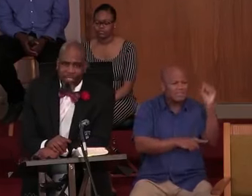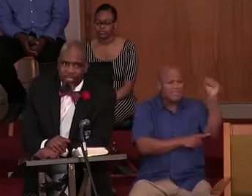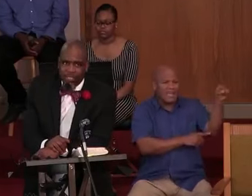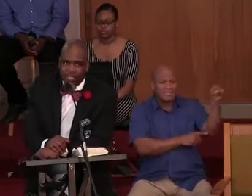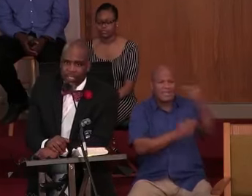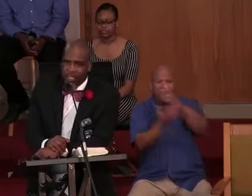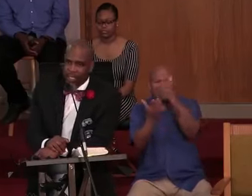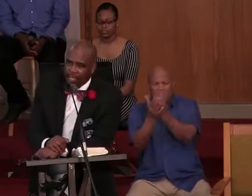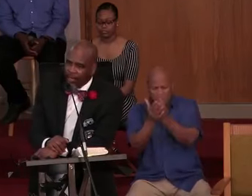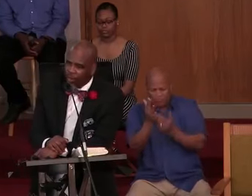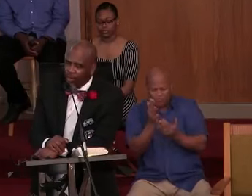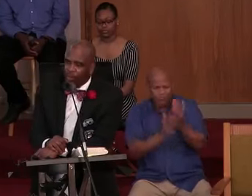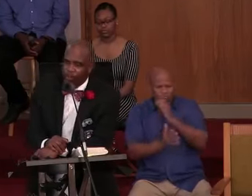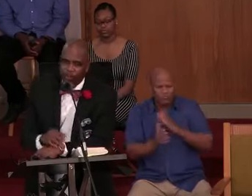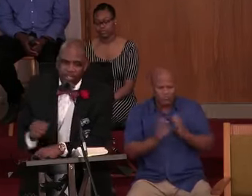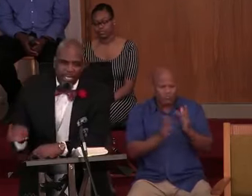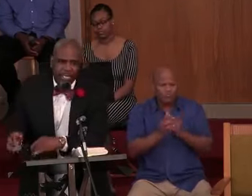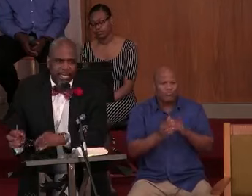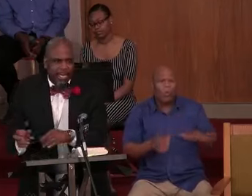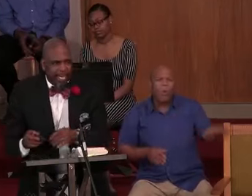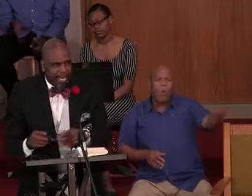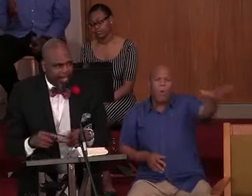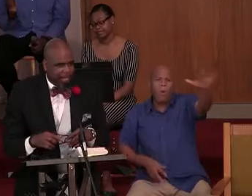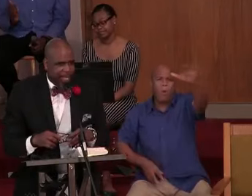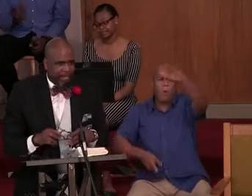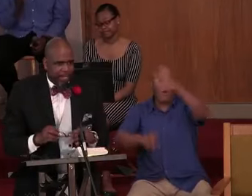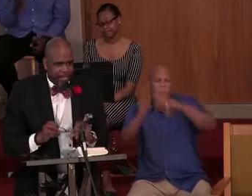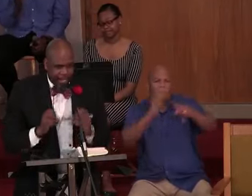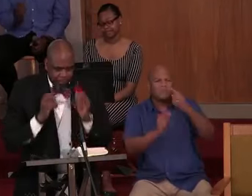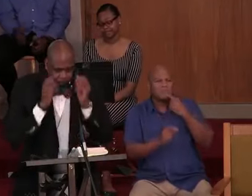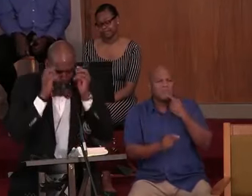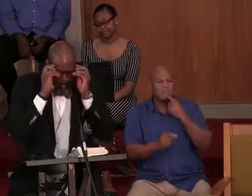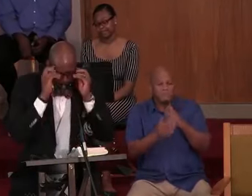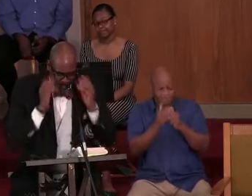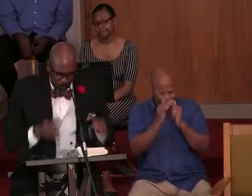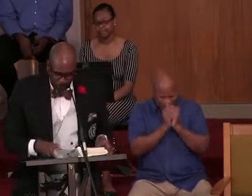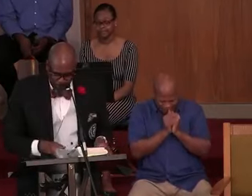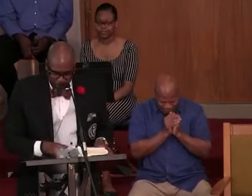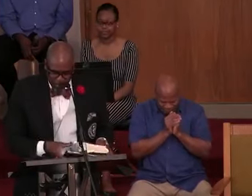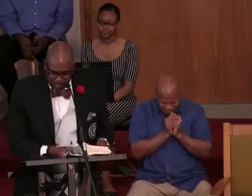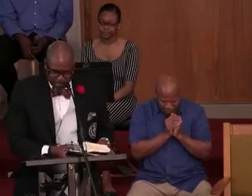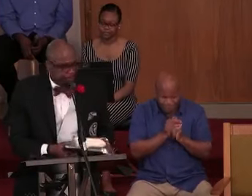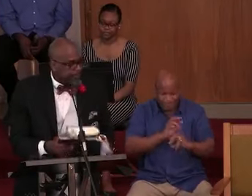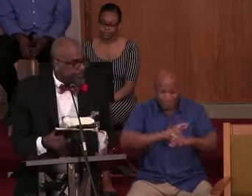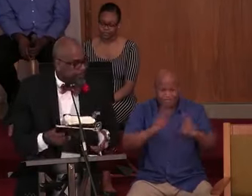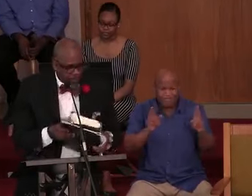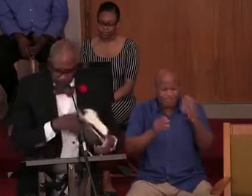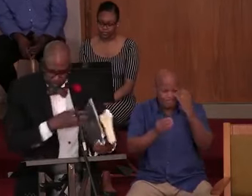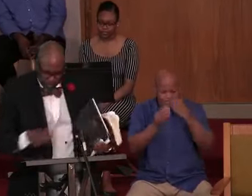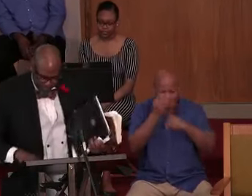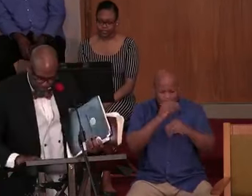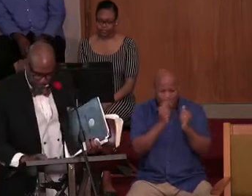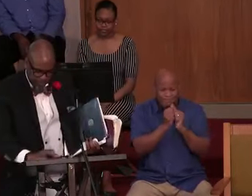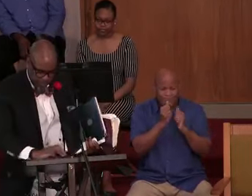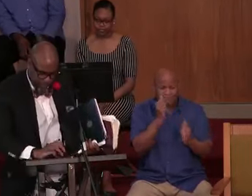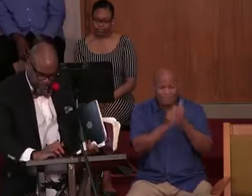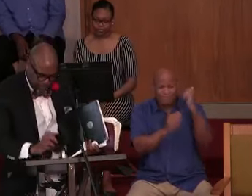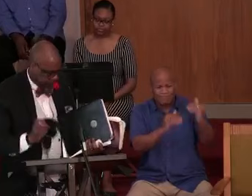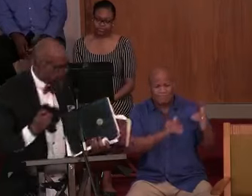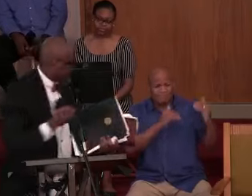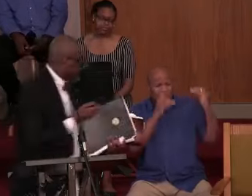in Christ Jesus. And all the people said, amen. Let us prepare to commune with the Most High.